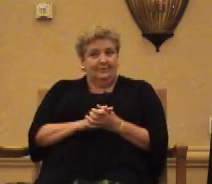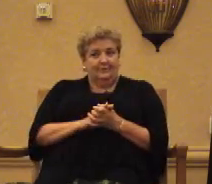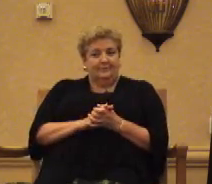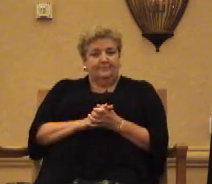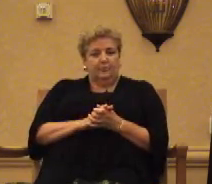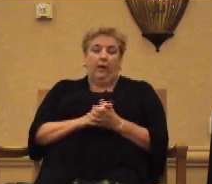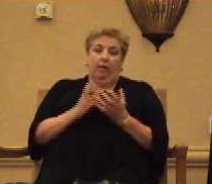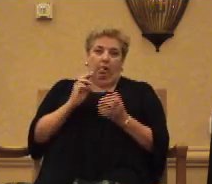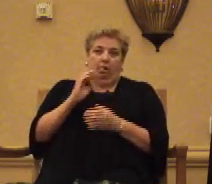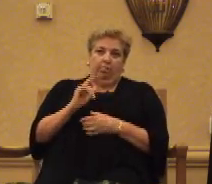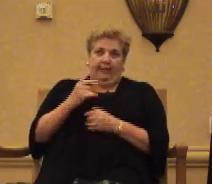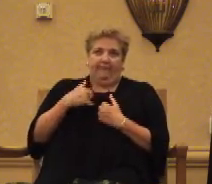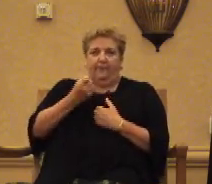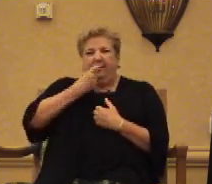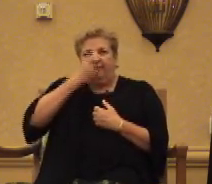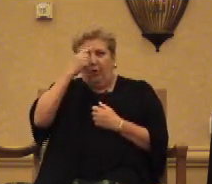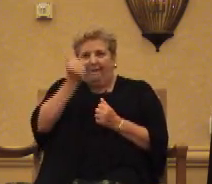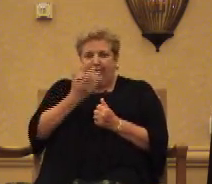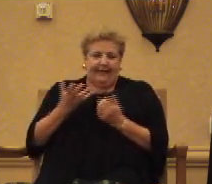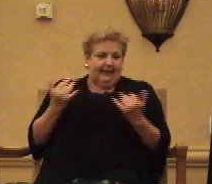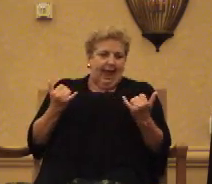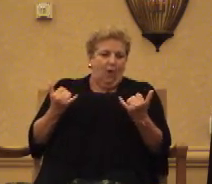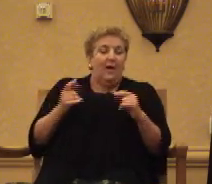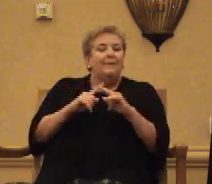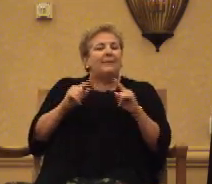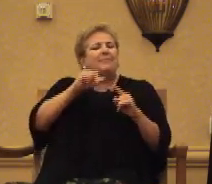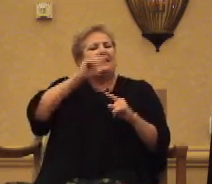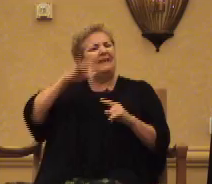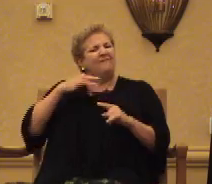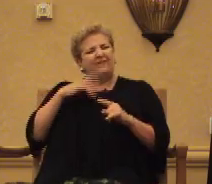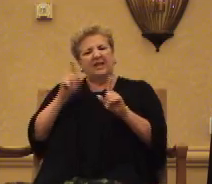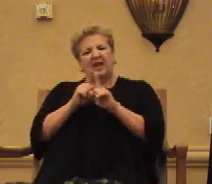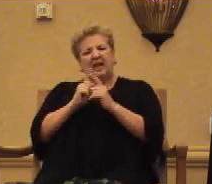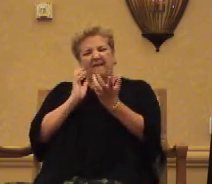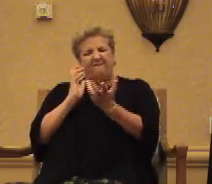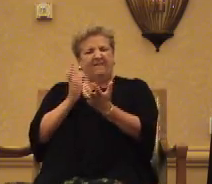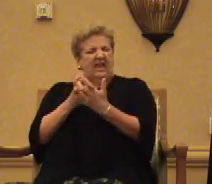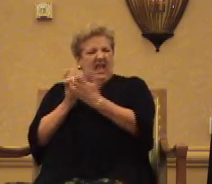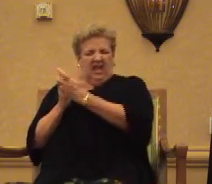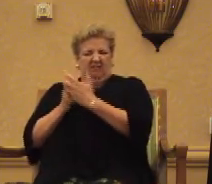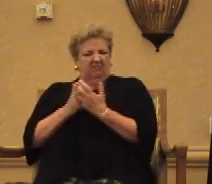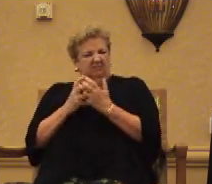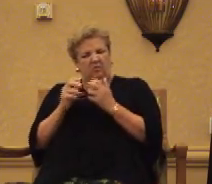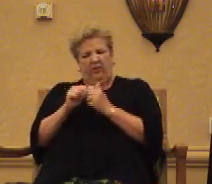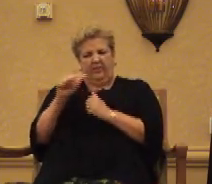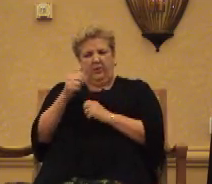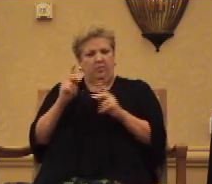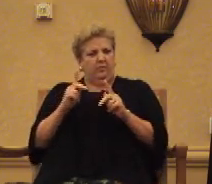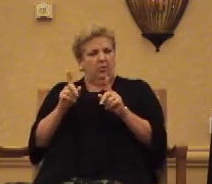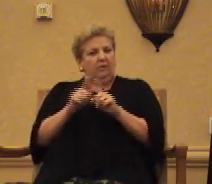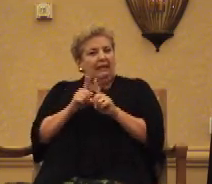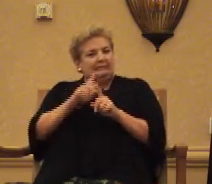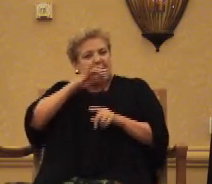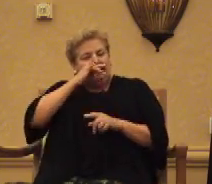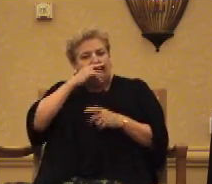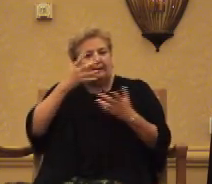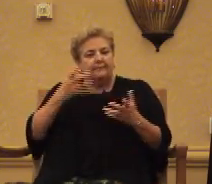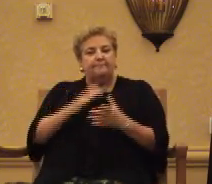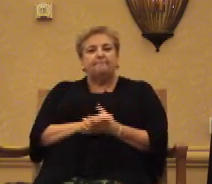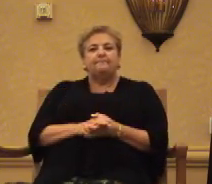for everything. But I didn't feel like I fit, even as a young kid. And I